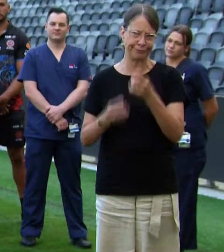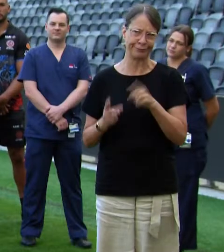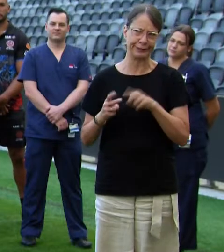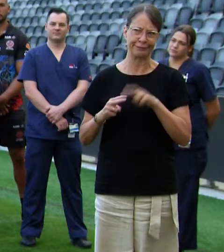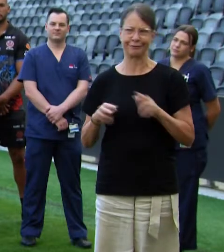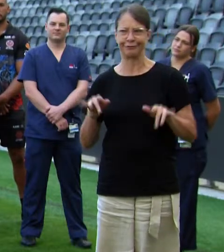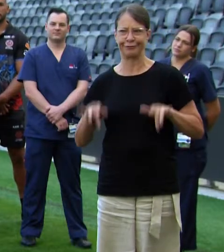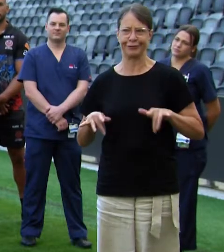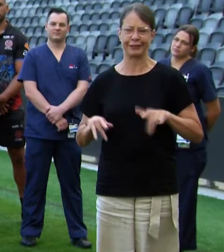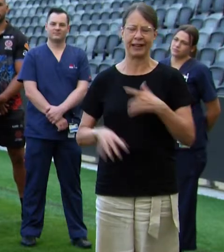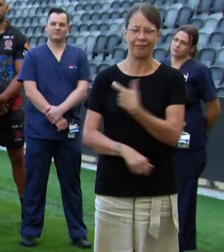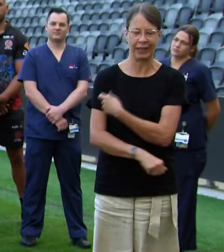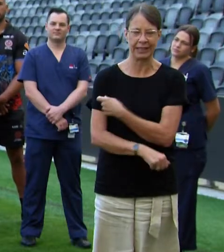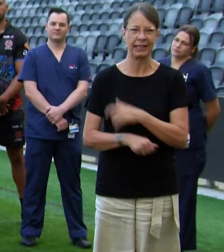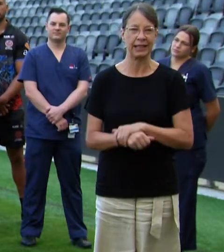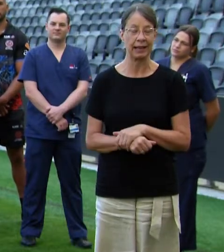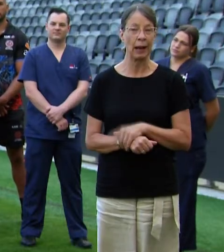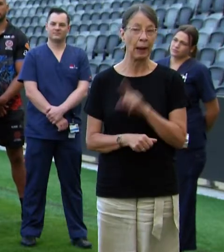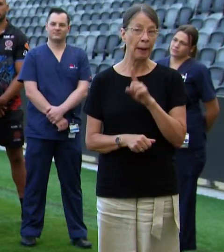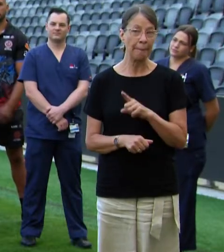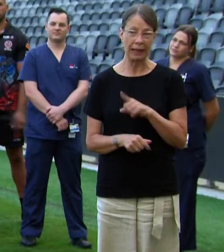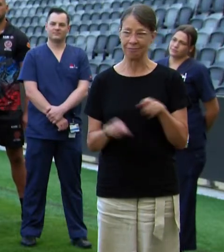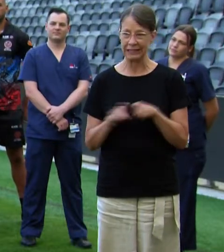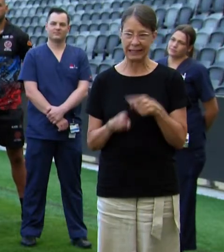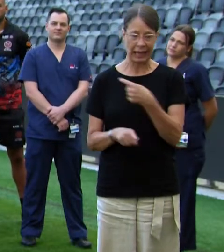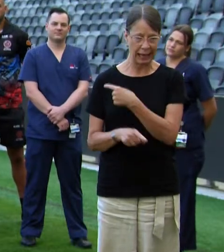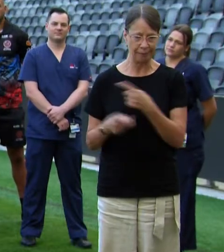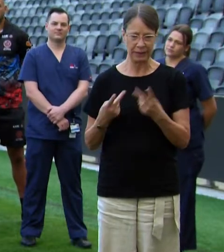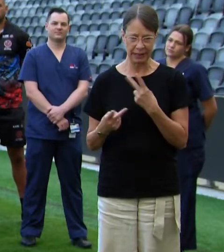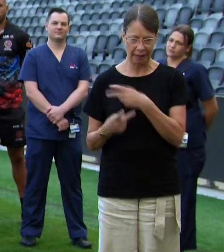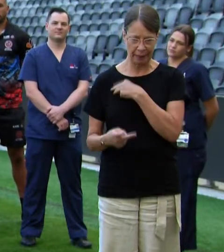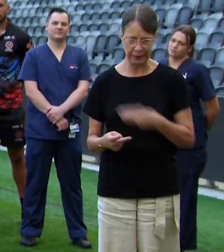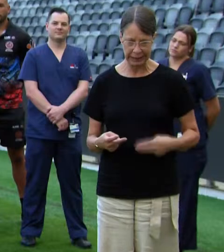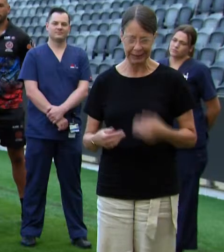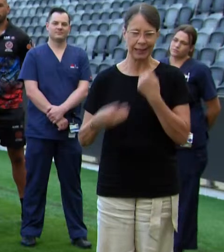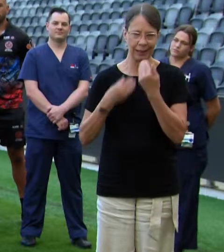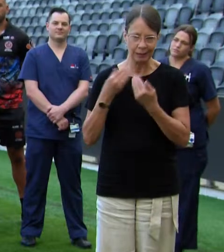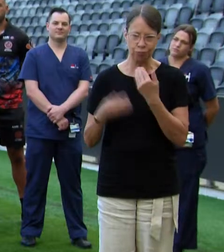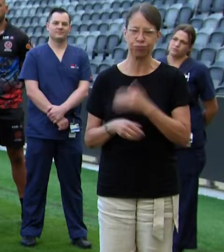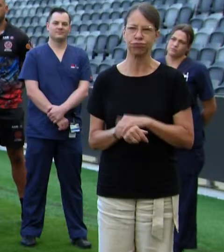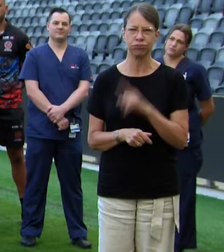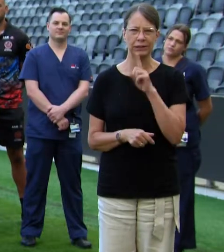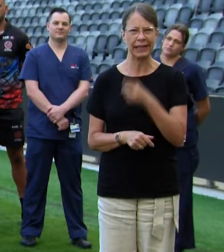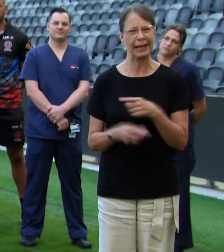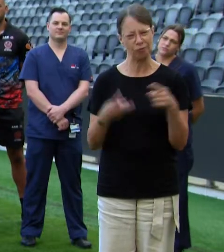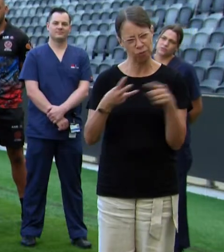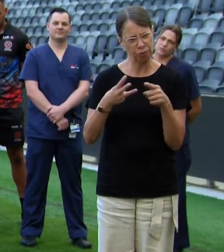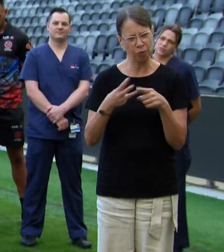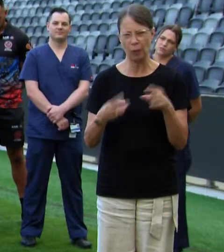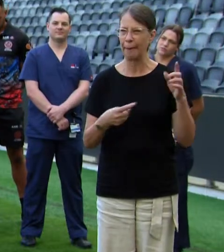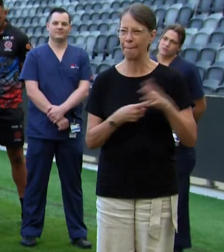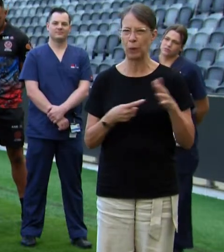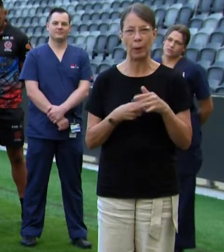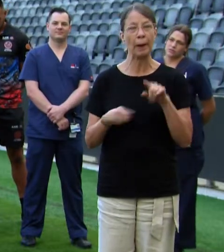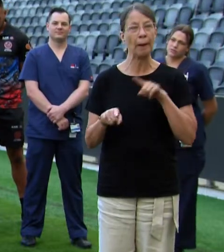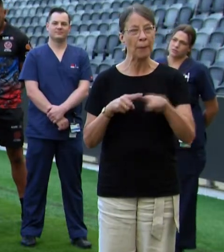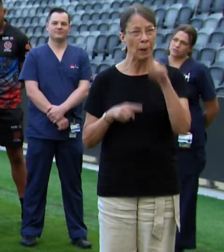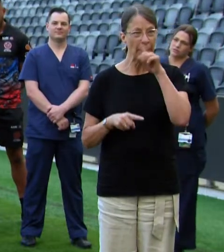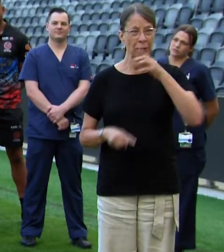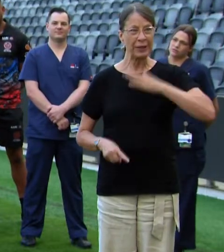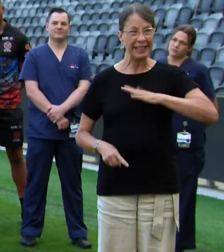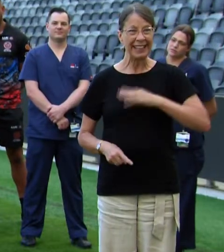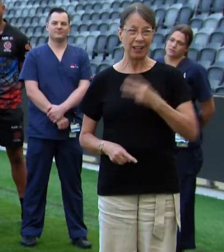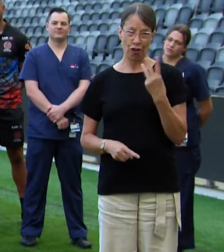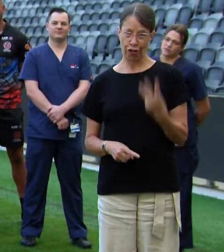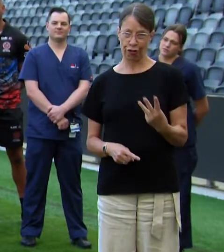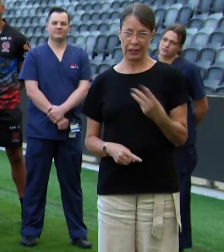and the Minister has said in relation to the importance of booster. So there is no doubt that the majority of people need 3 doses to be up to date with